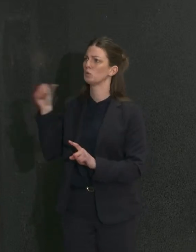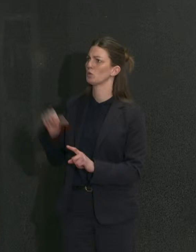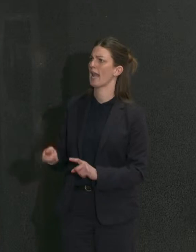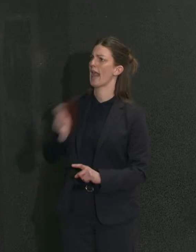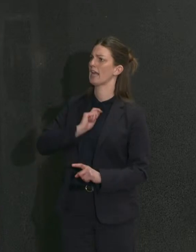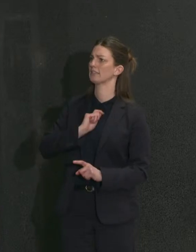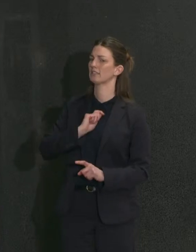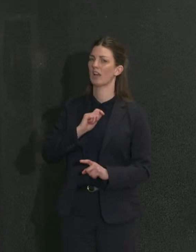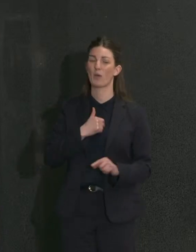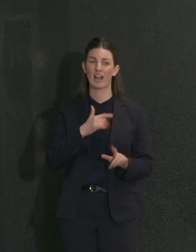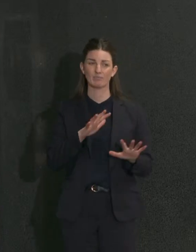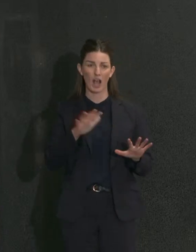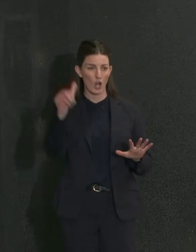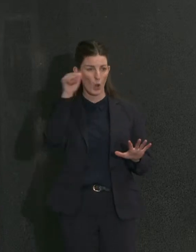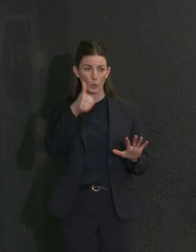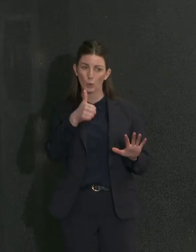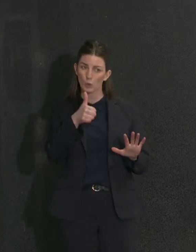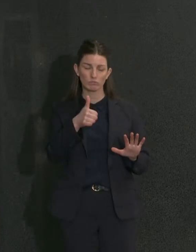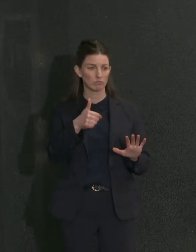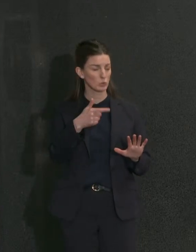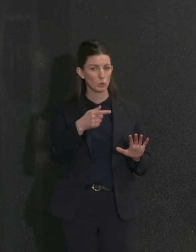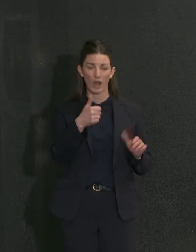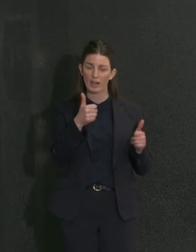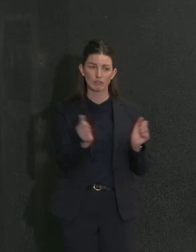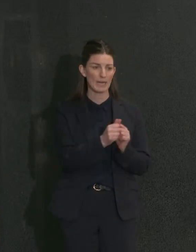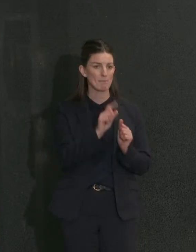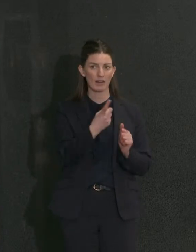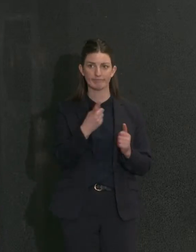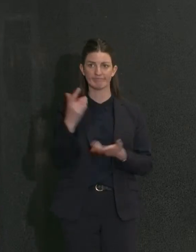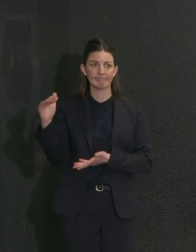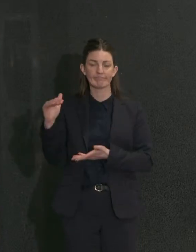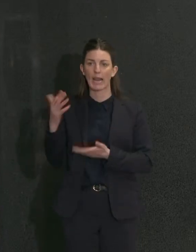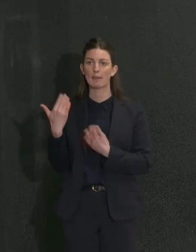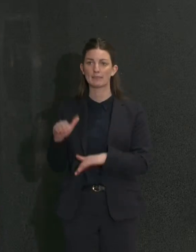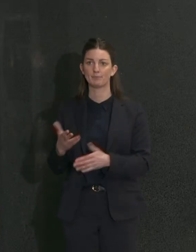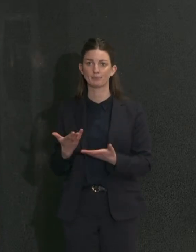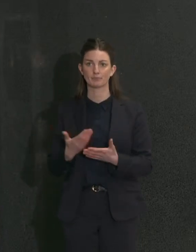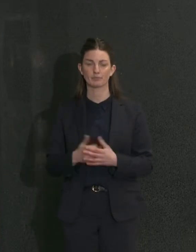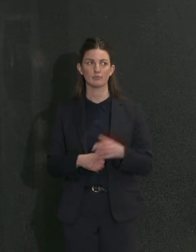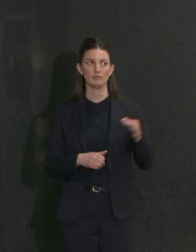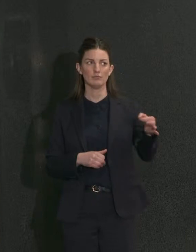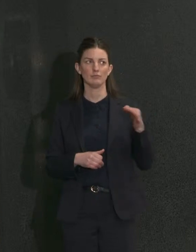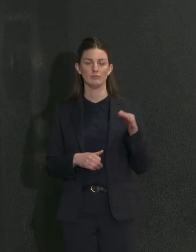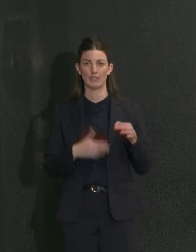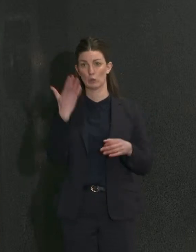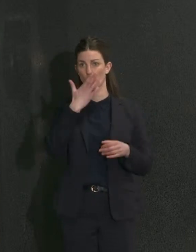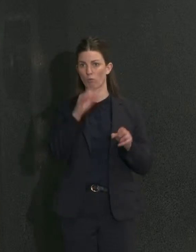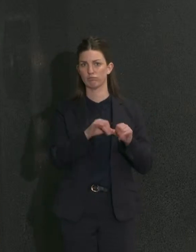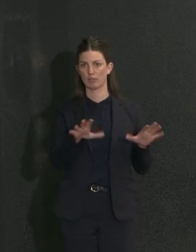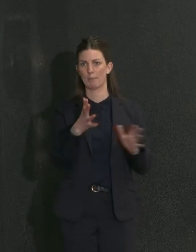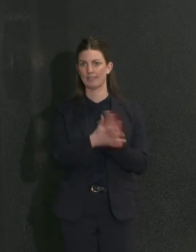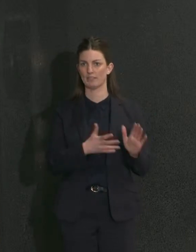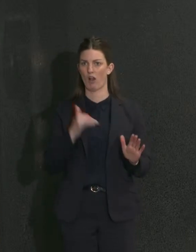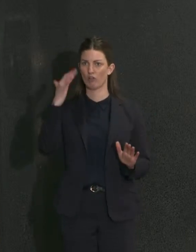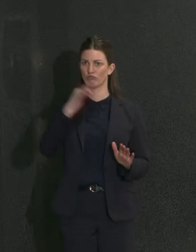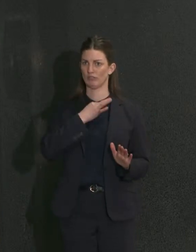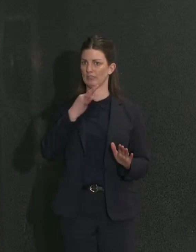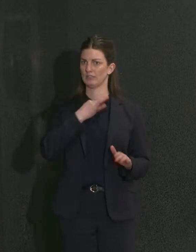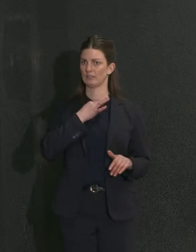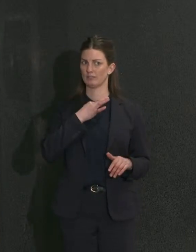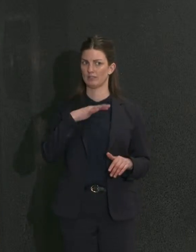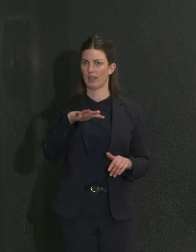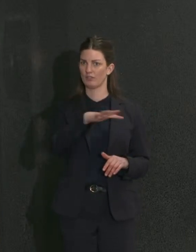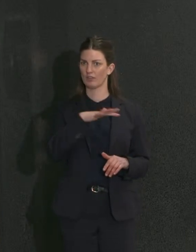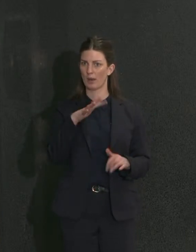just don't have the supply. But given the evidence of school outbreaks, it's clearly a vulnerable setting. Will some of those brought forward